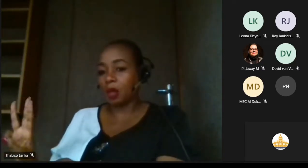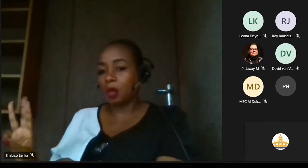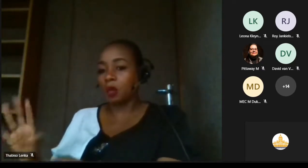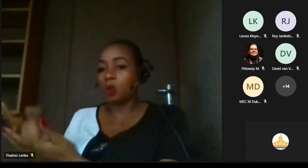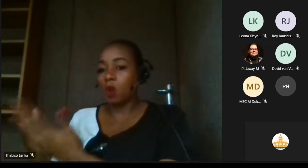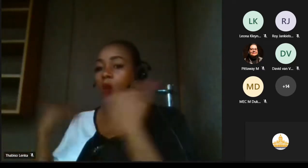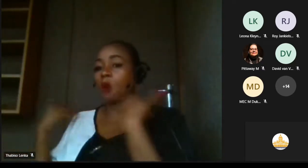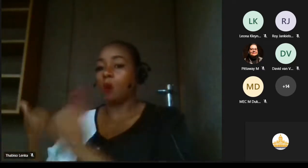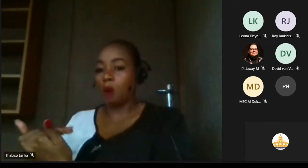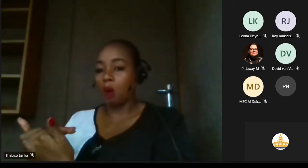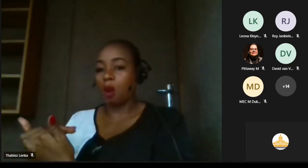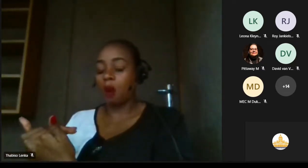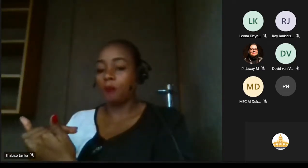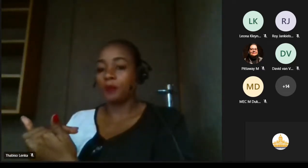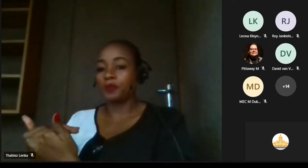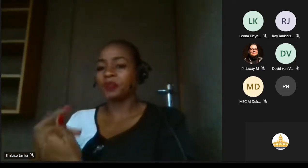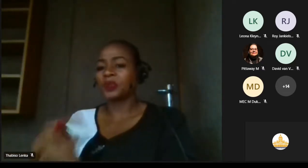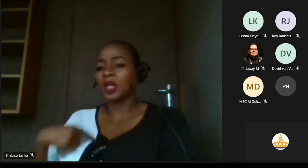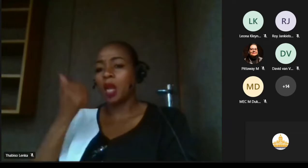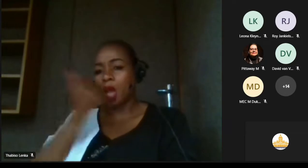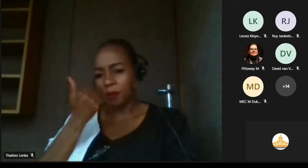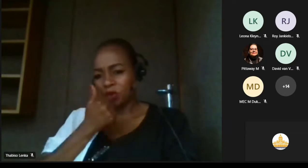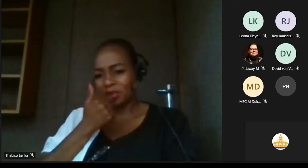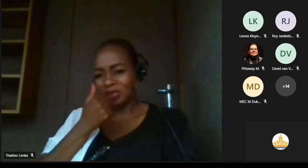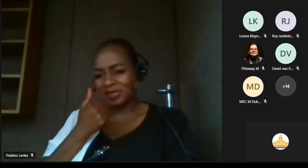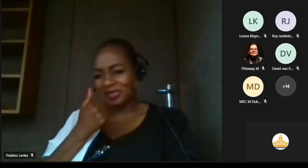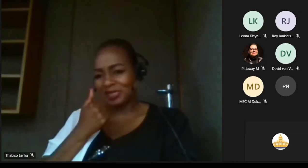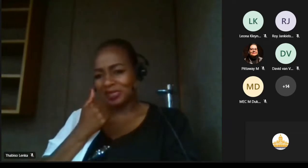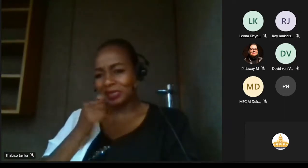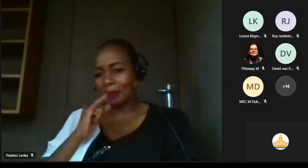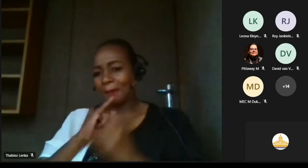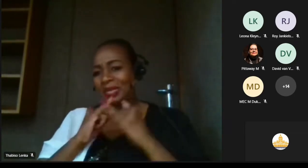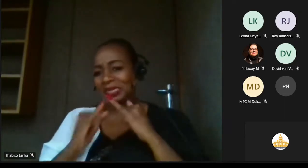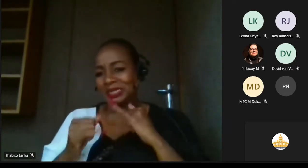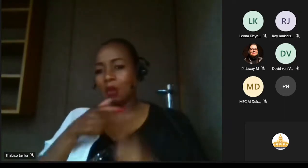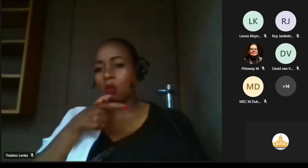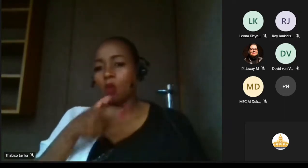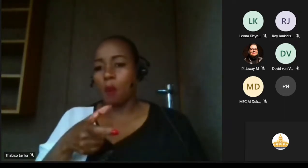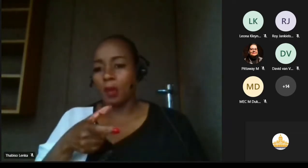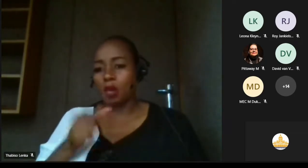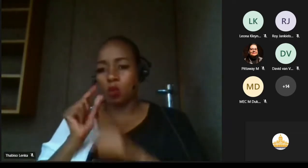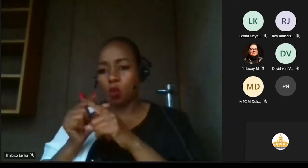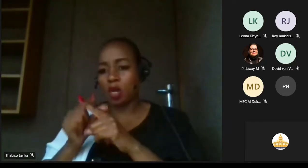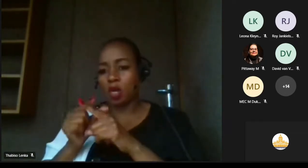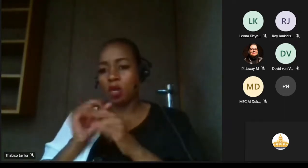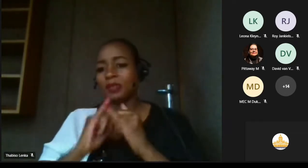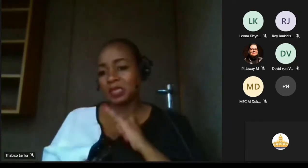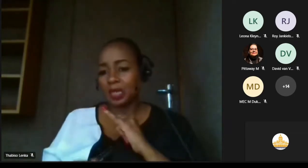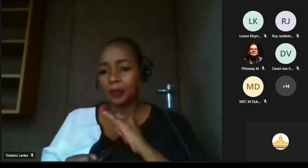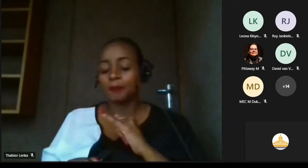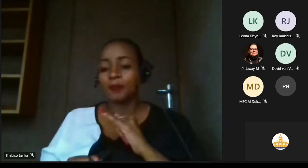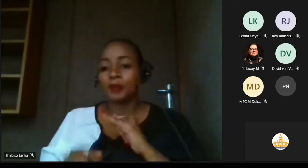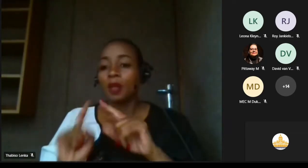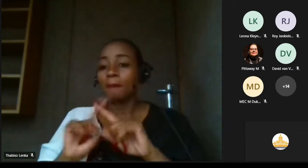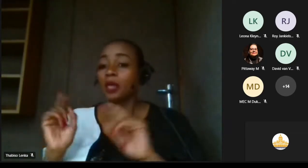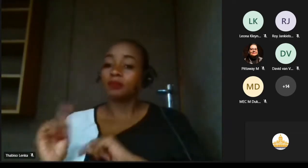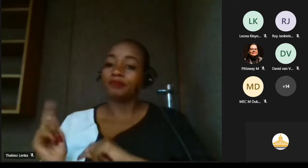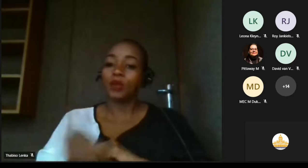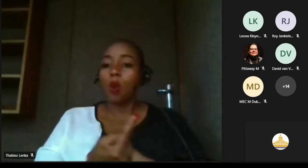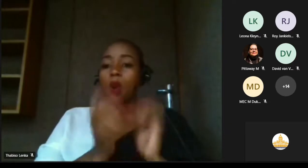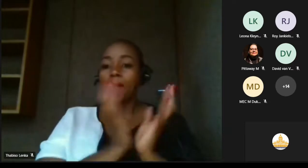Hall. I apologize for pronouncing the words wrong, if so. All the meetings were scheduled